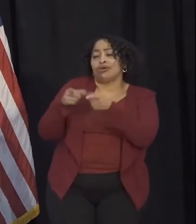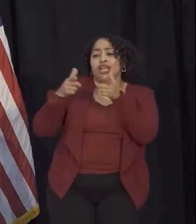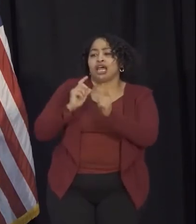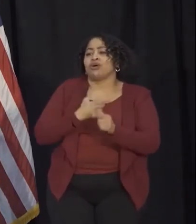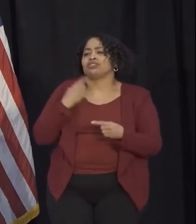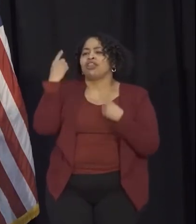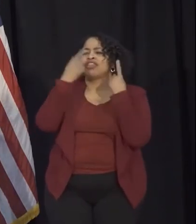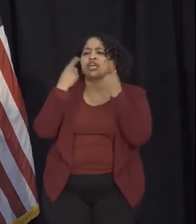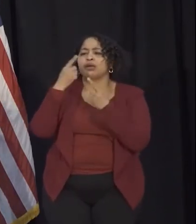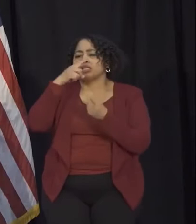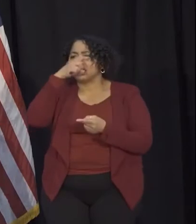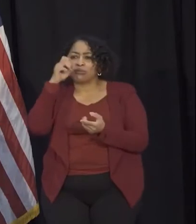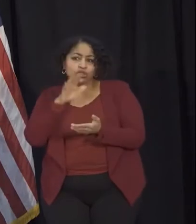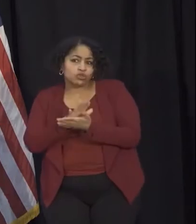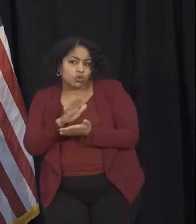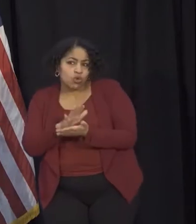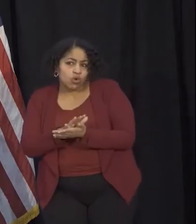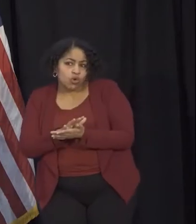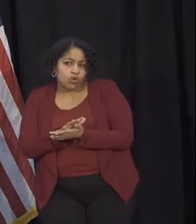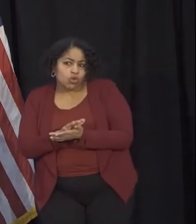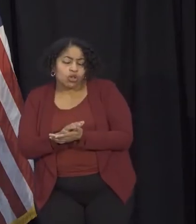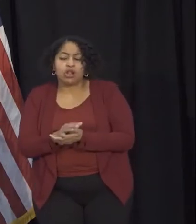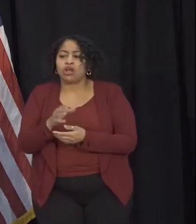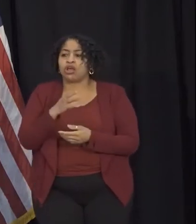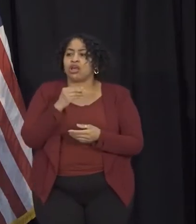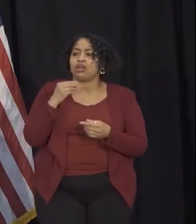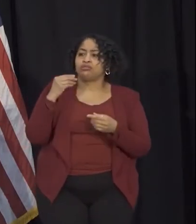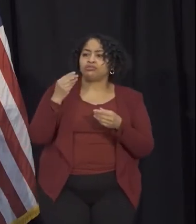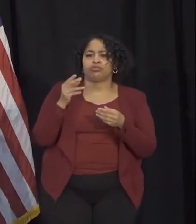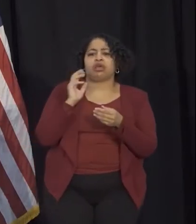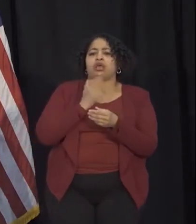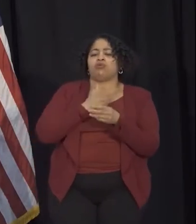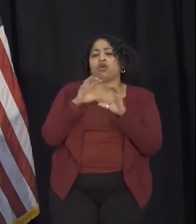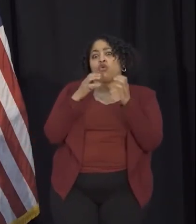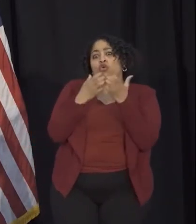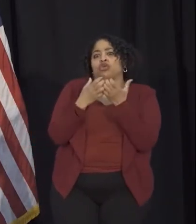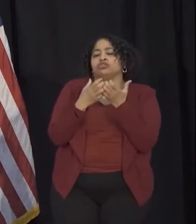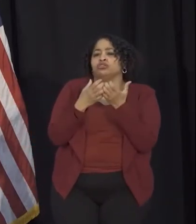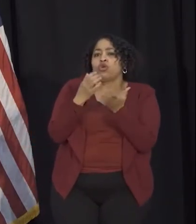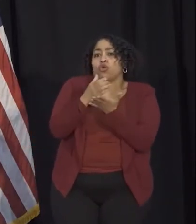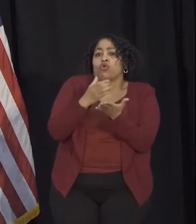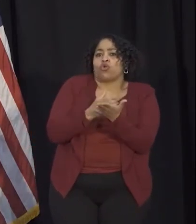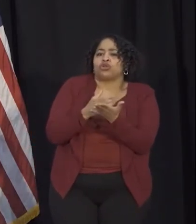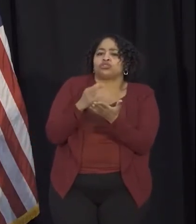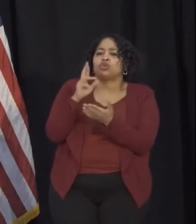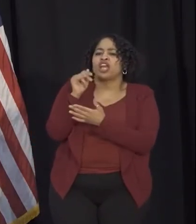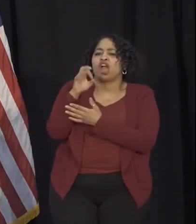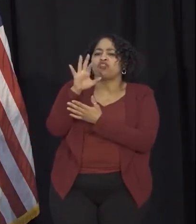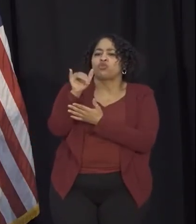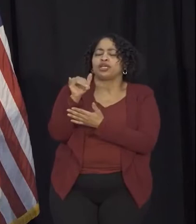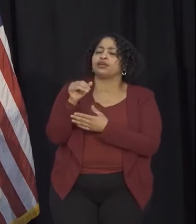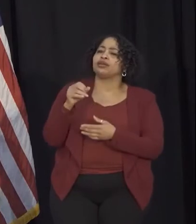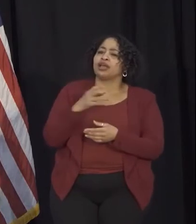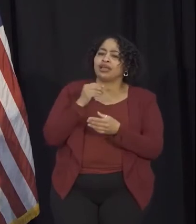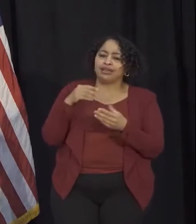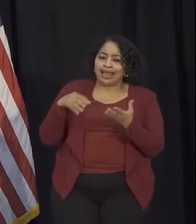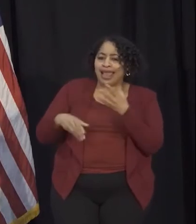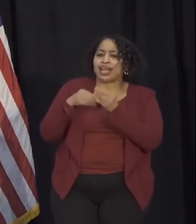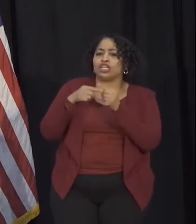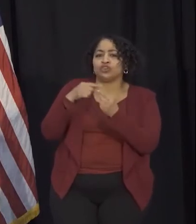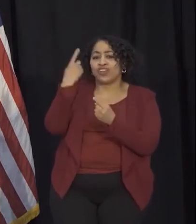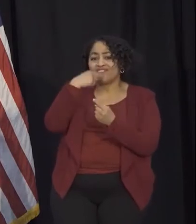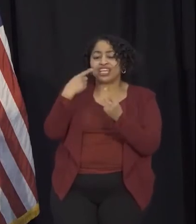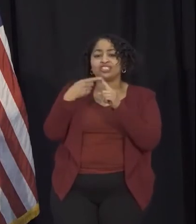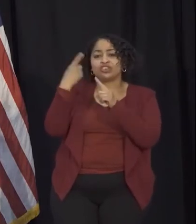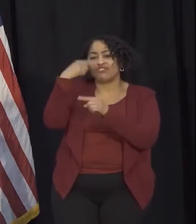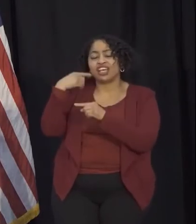us to think about summer school as far as course recovery, adding to face-to-face learning.